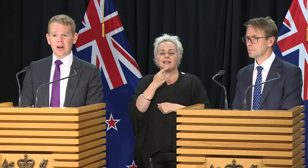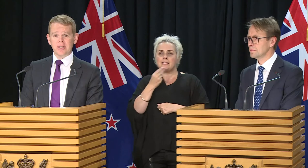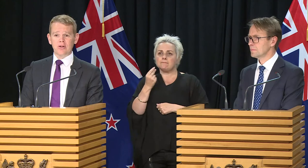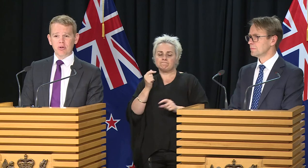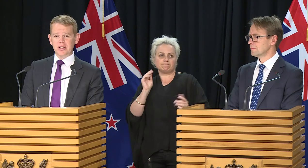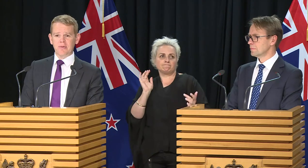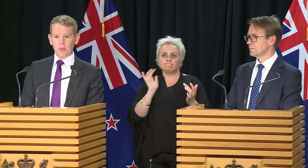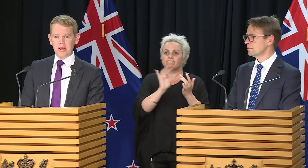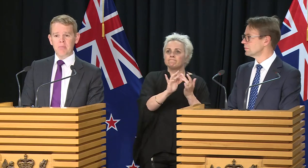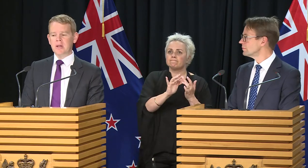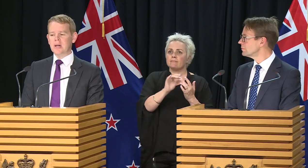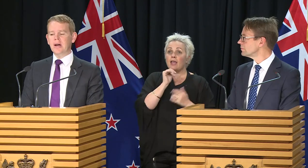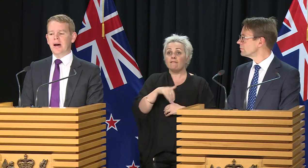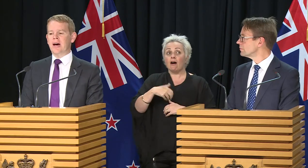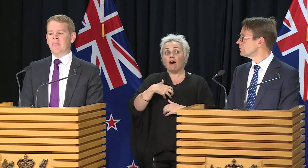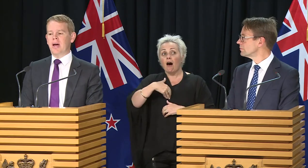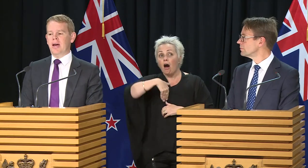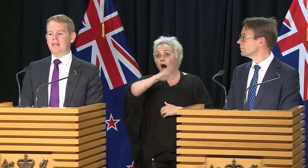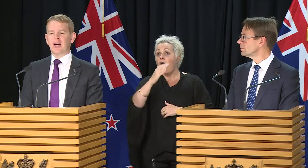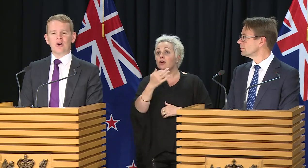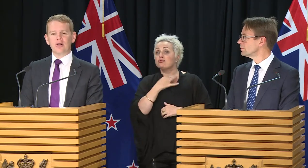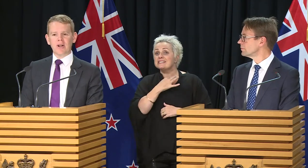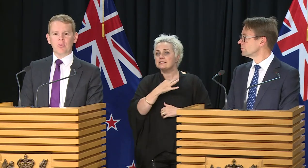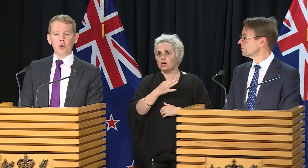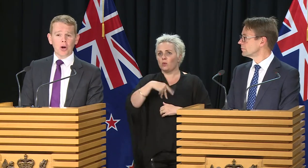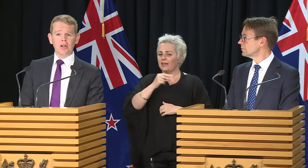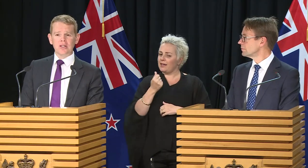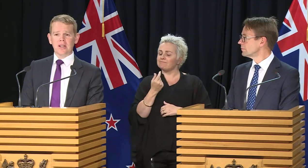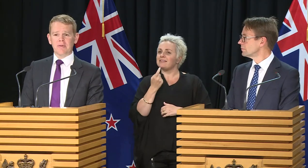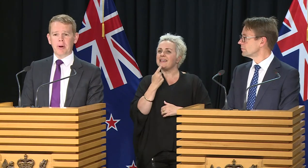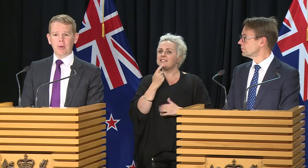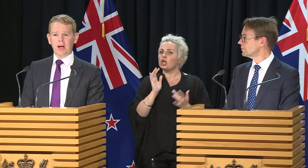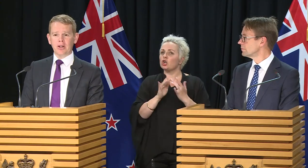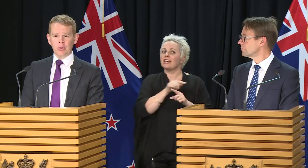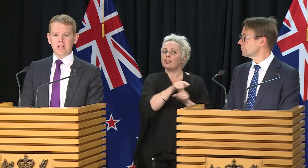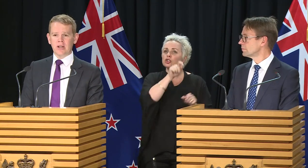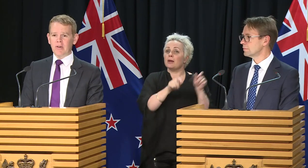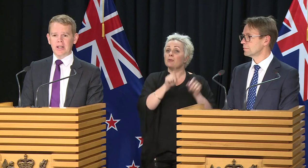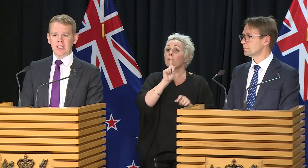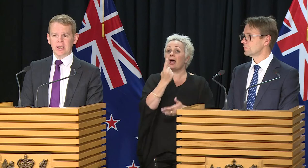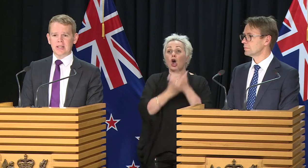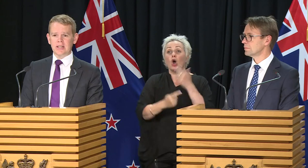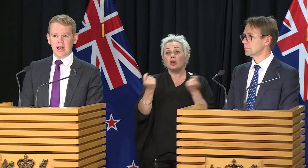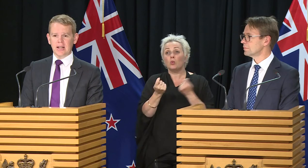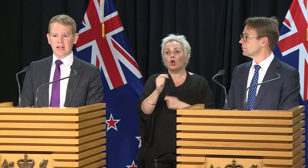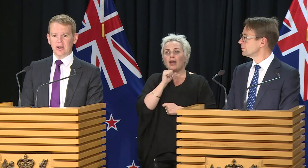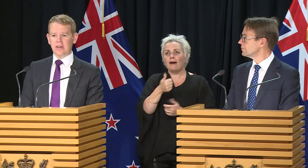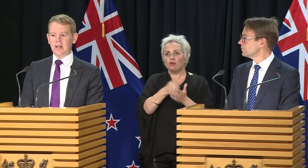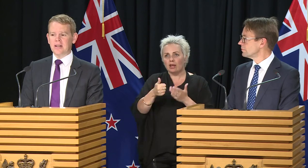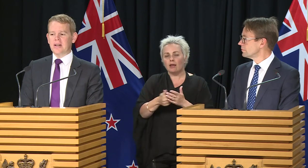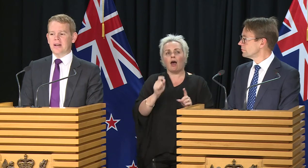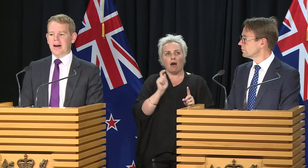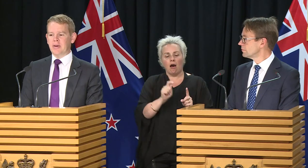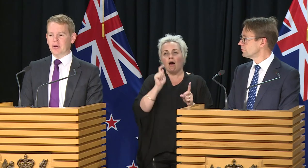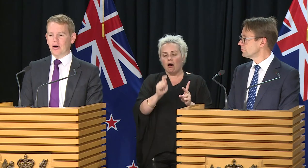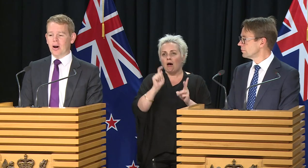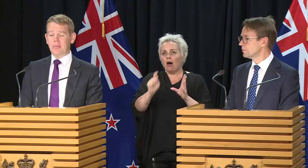is any heightened risk for them. And that only really works if people are using it regularly and scanning in. And I